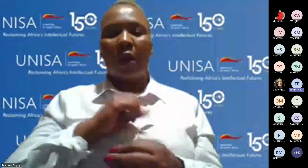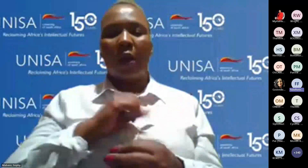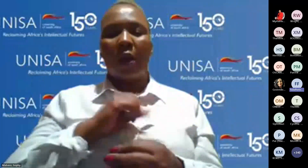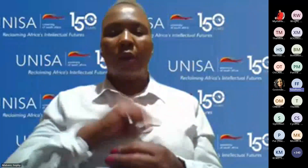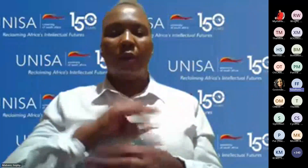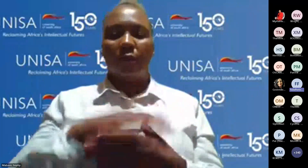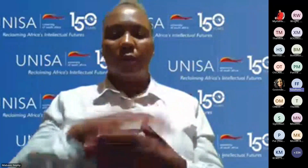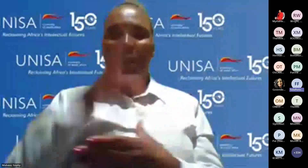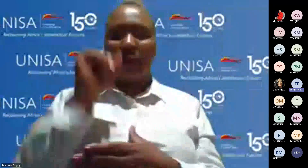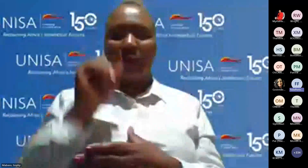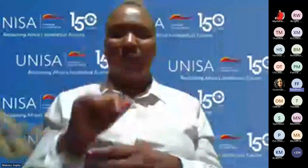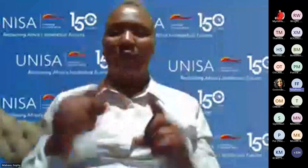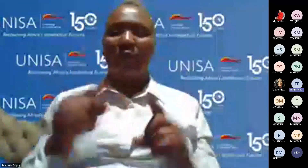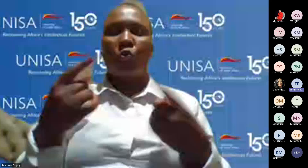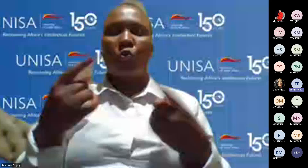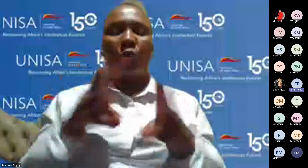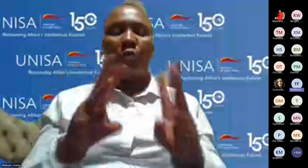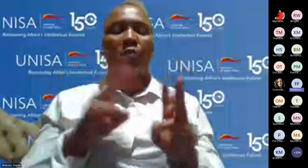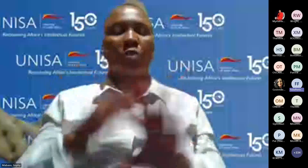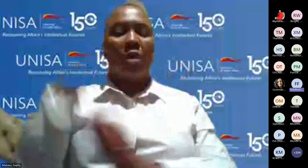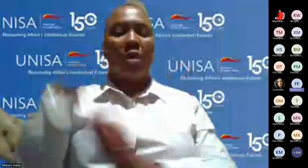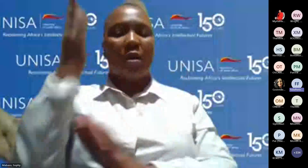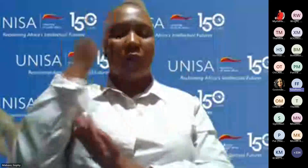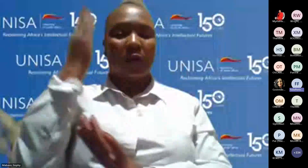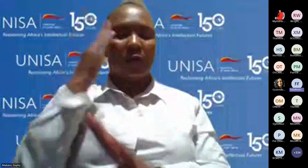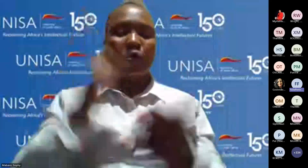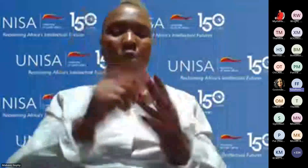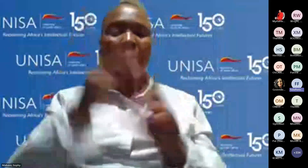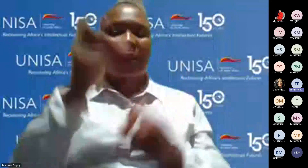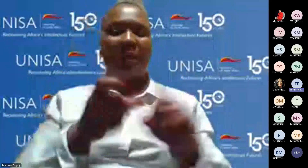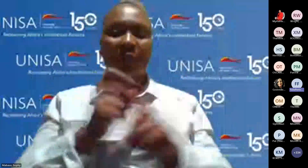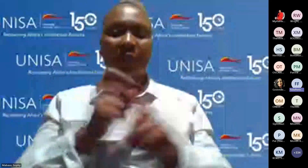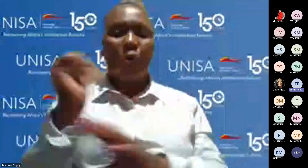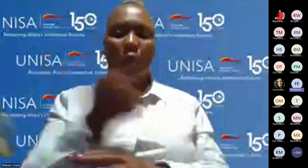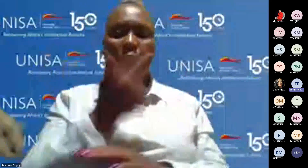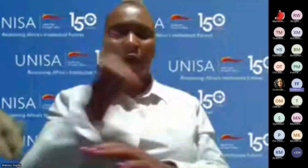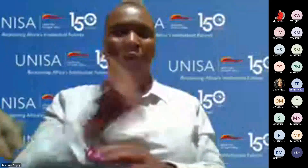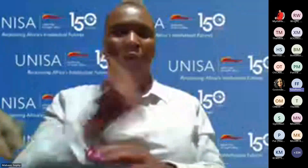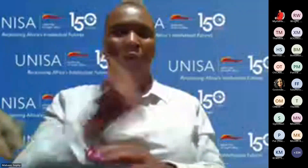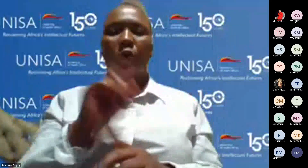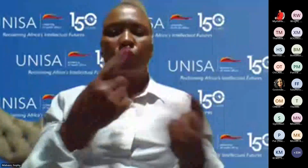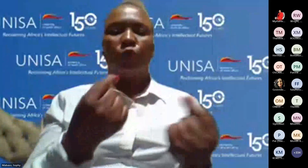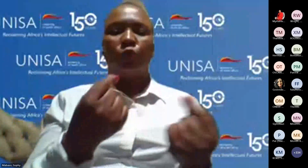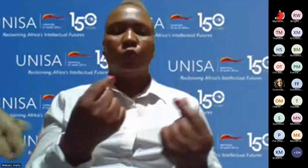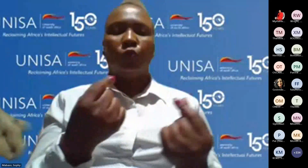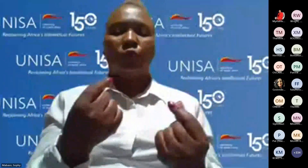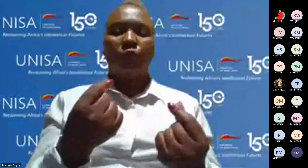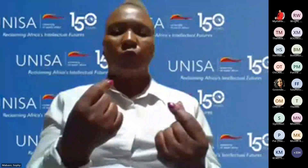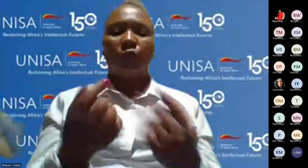there is no way I can be able to know the author's names and all. So what do we do after that?